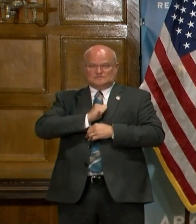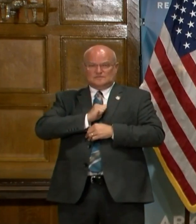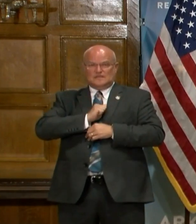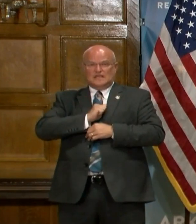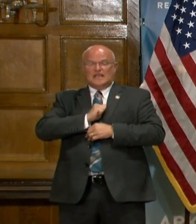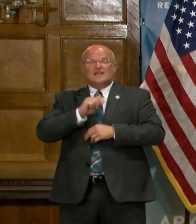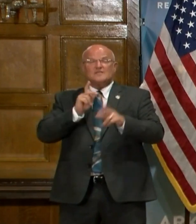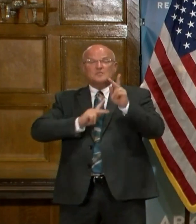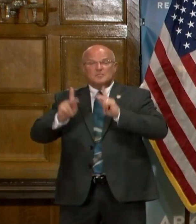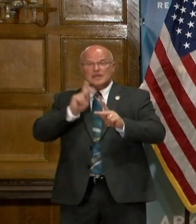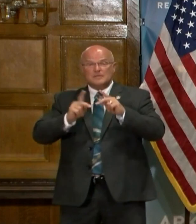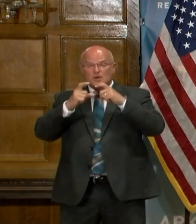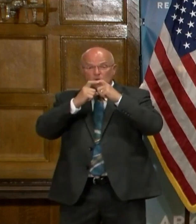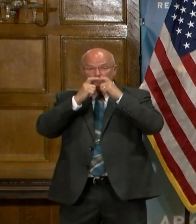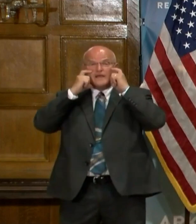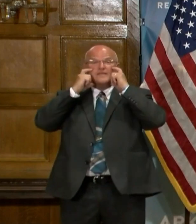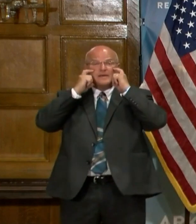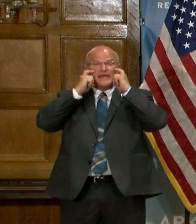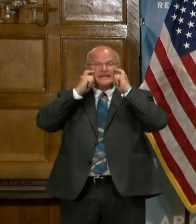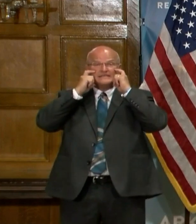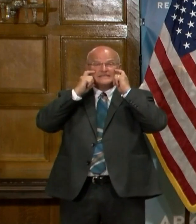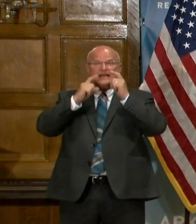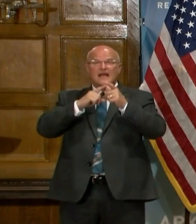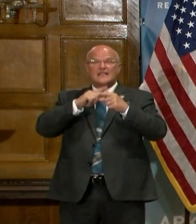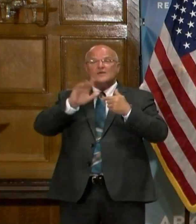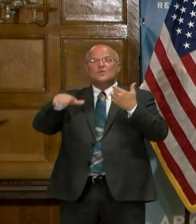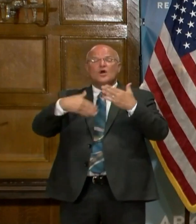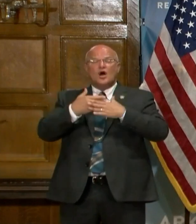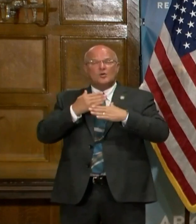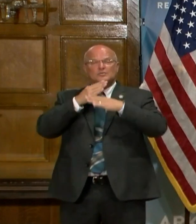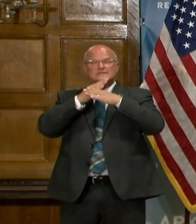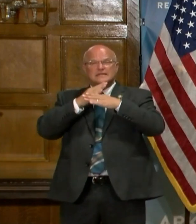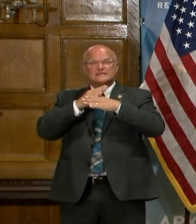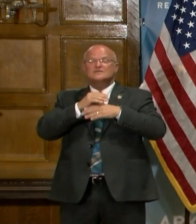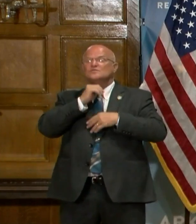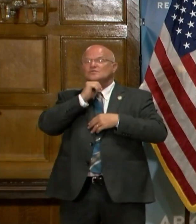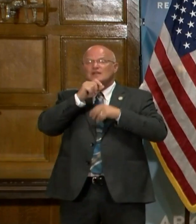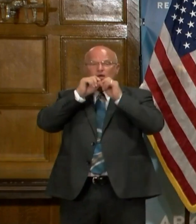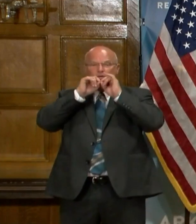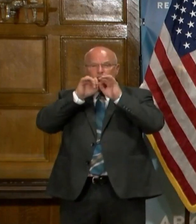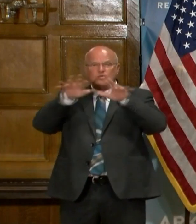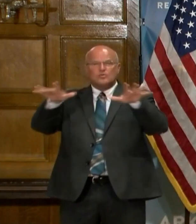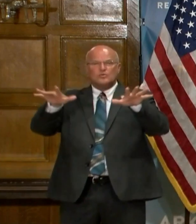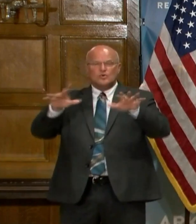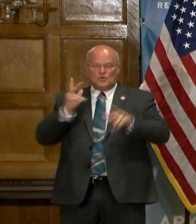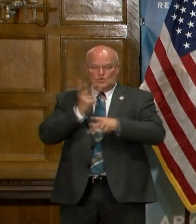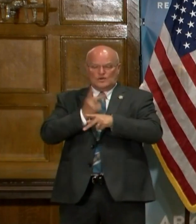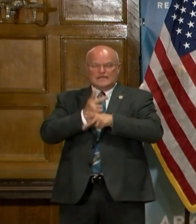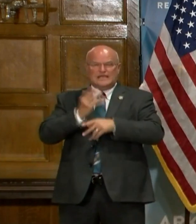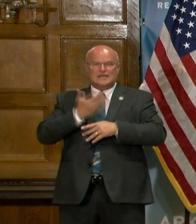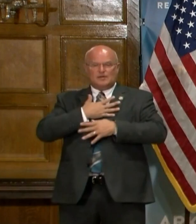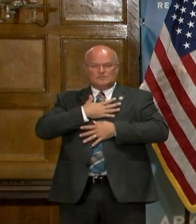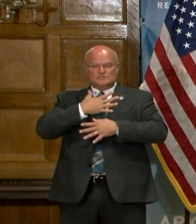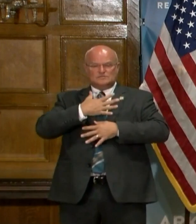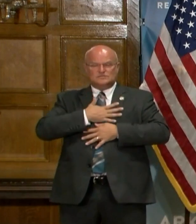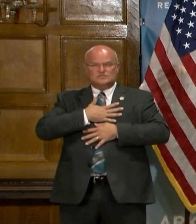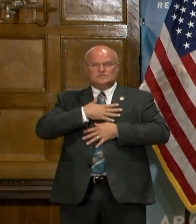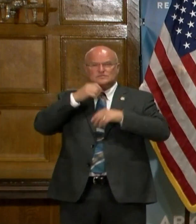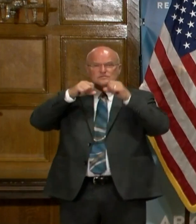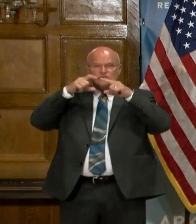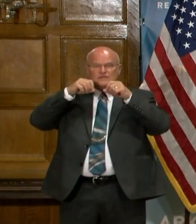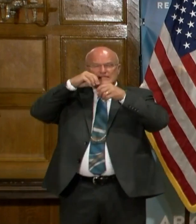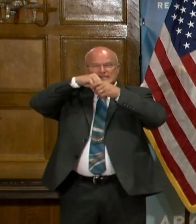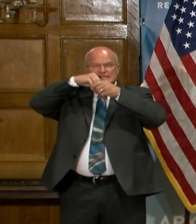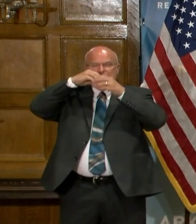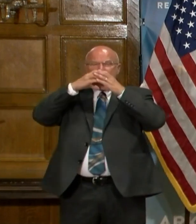we can get everyone to wear those masks, then we're all protected because we basically keep our respiratory droplets